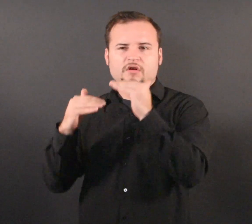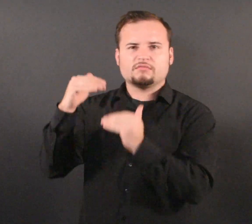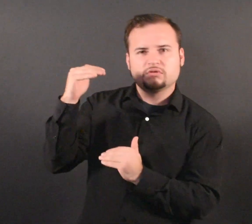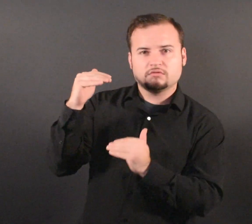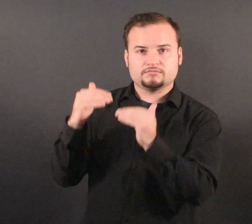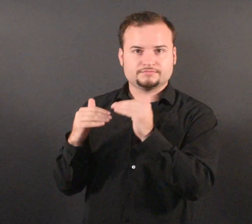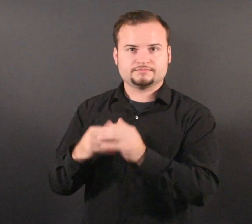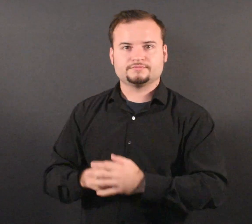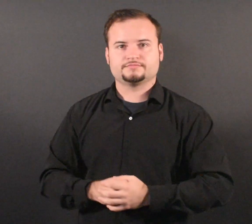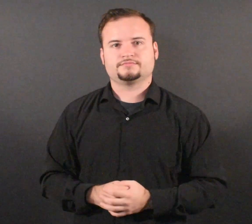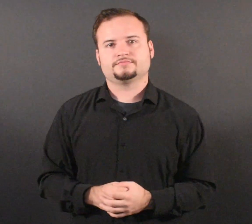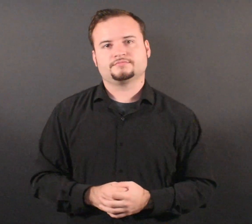inequities.